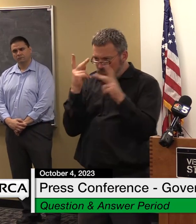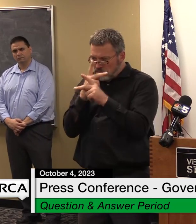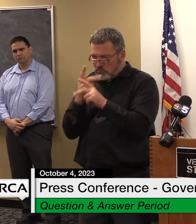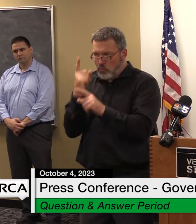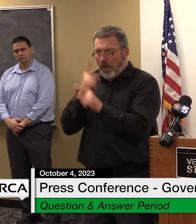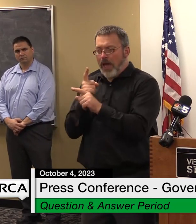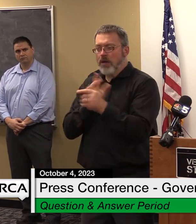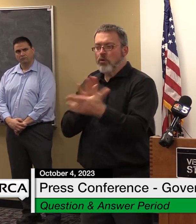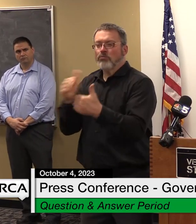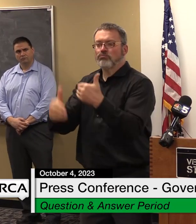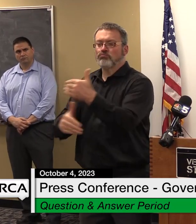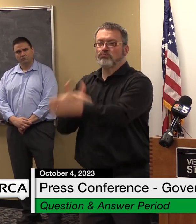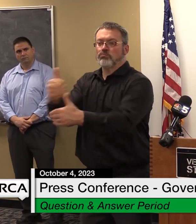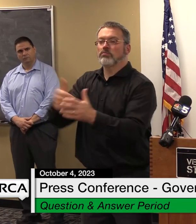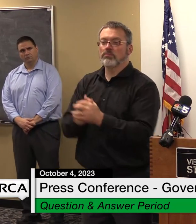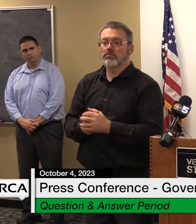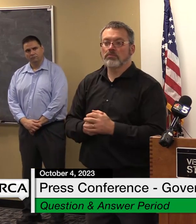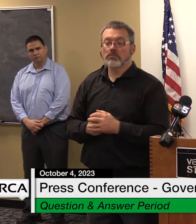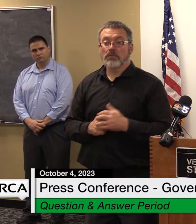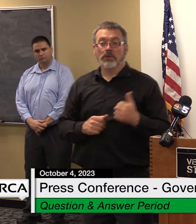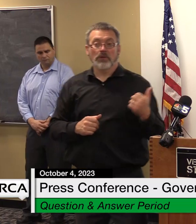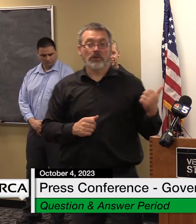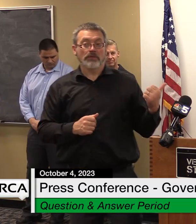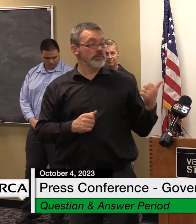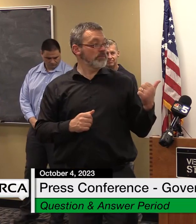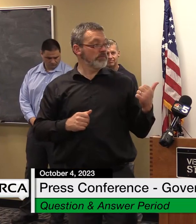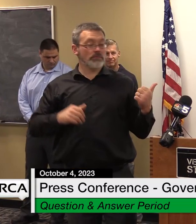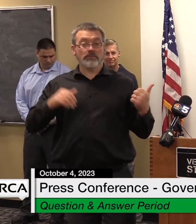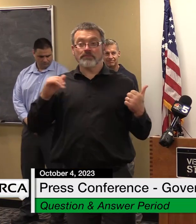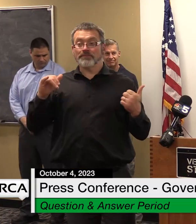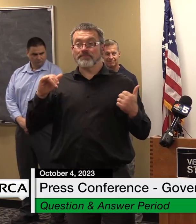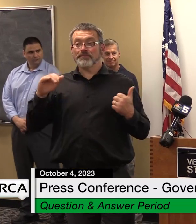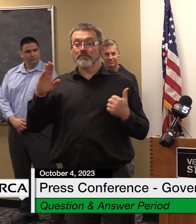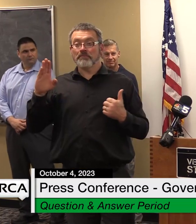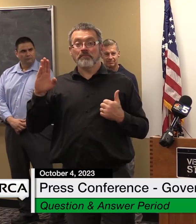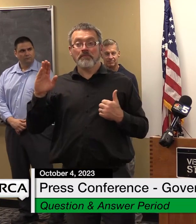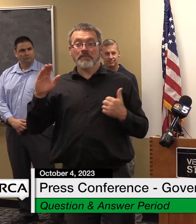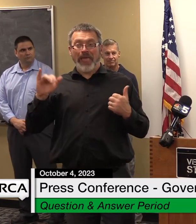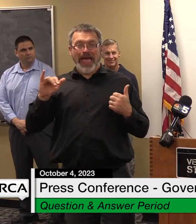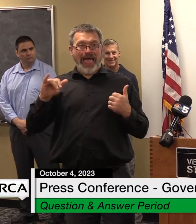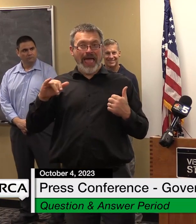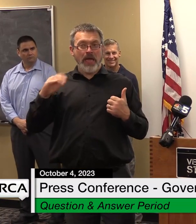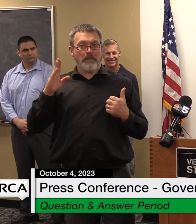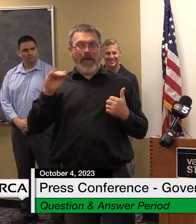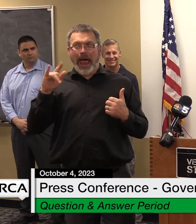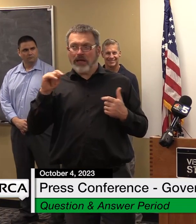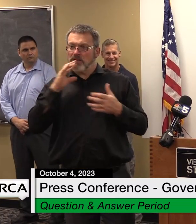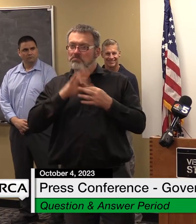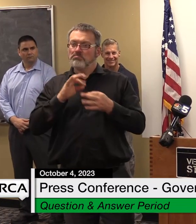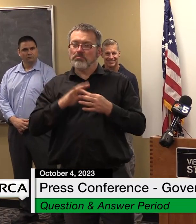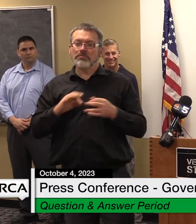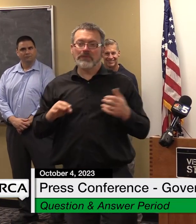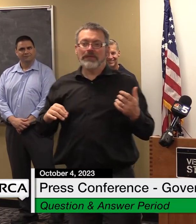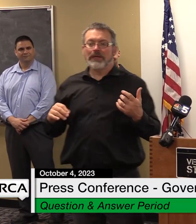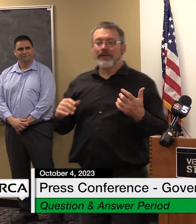and specifically the House of Representatives? Yeah. What's your confidence level? Well, one day it's higher than some other